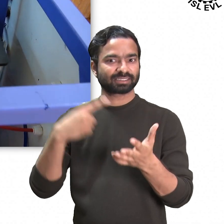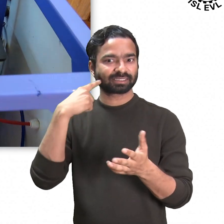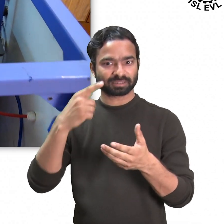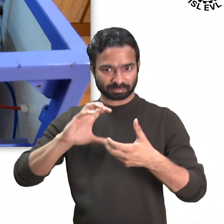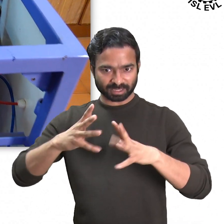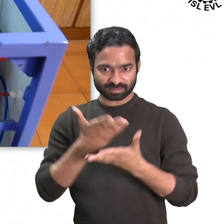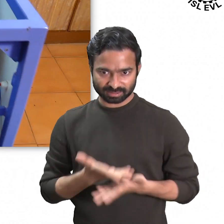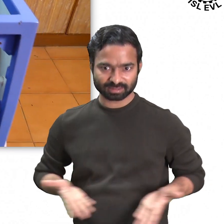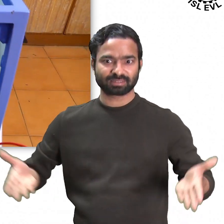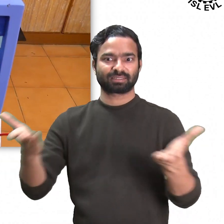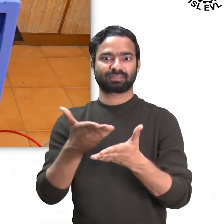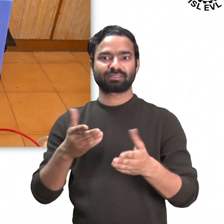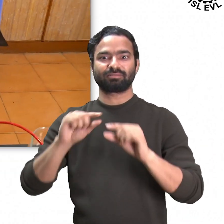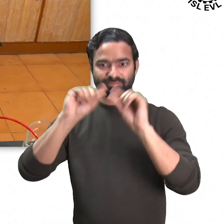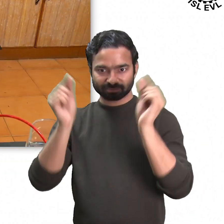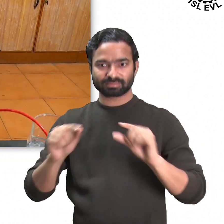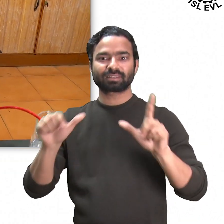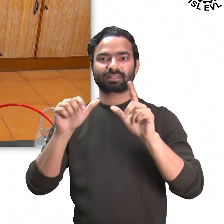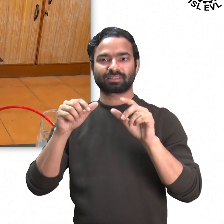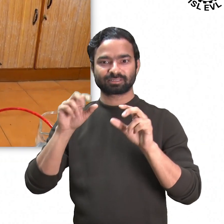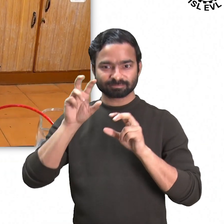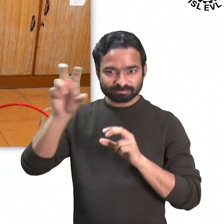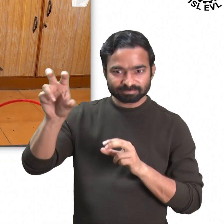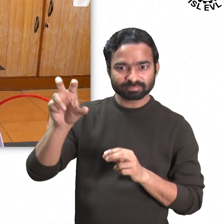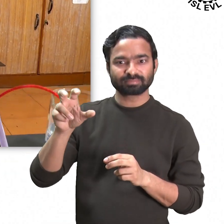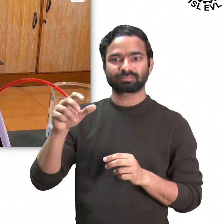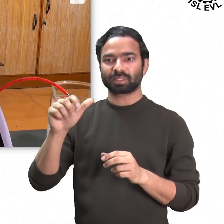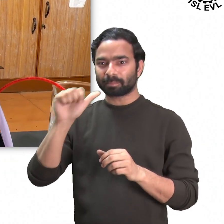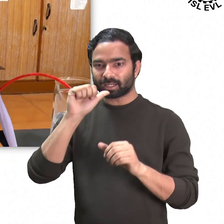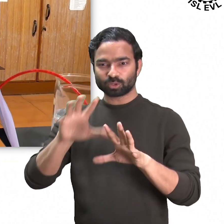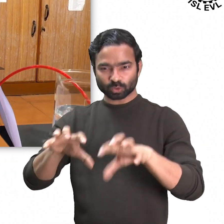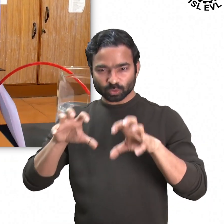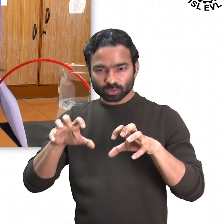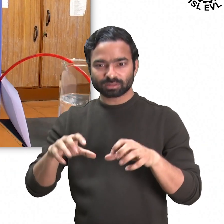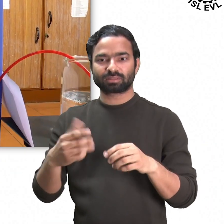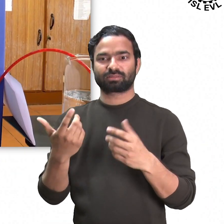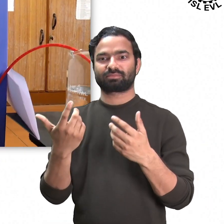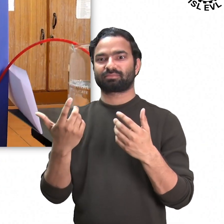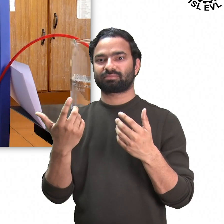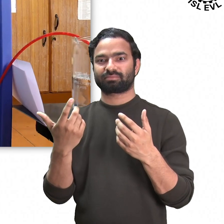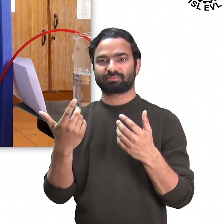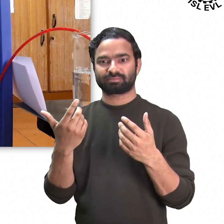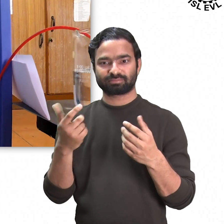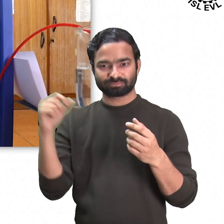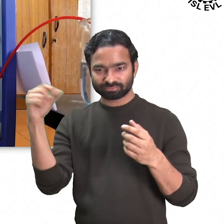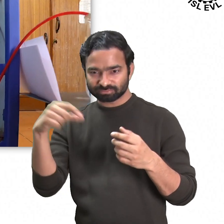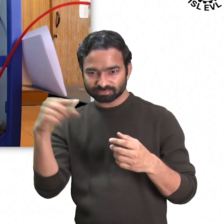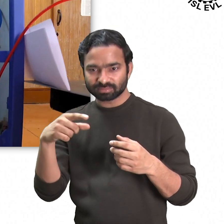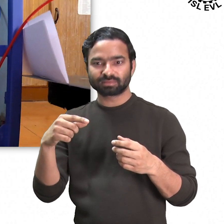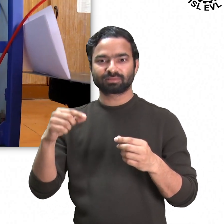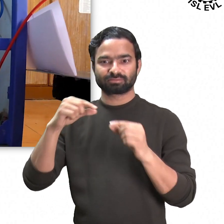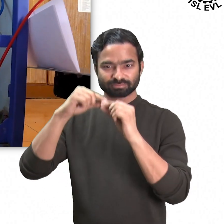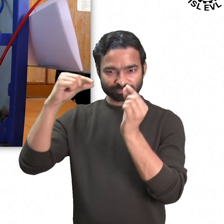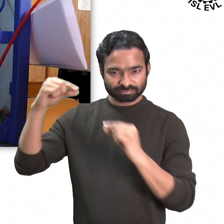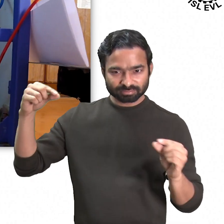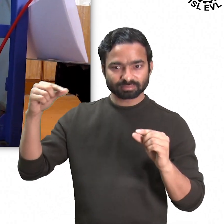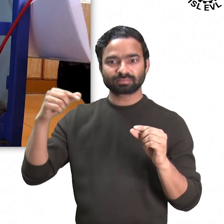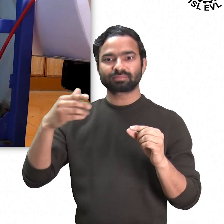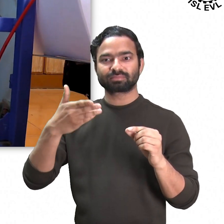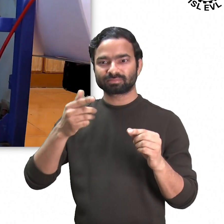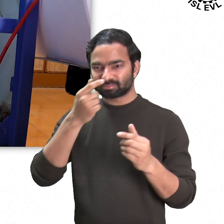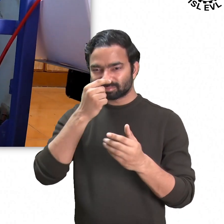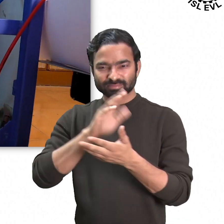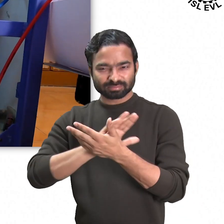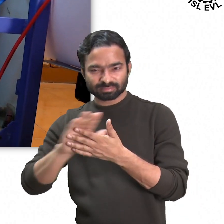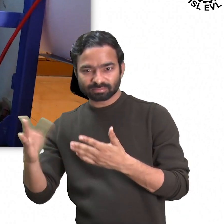unit consists of electrolyzer stack, piston pump, water supply provision, gas scrubber, DC rectifier